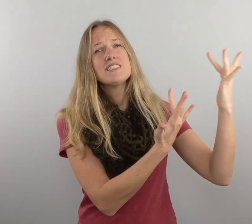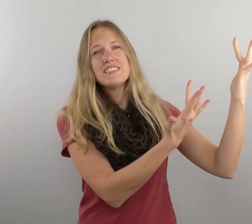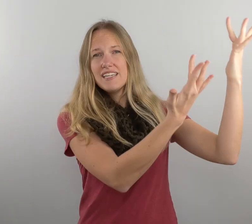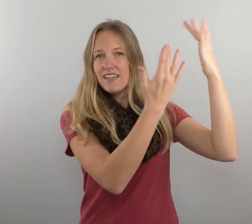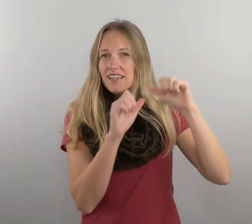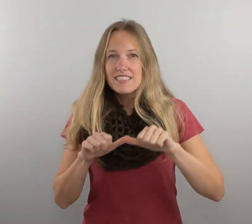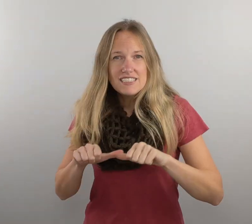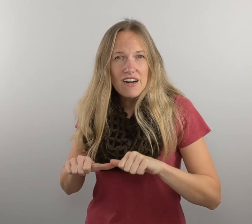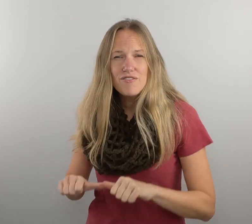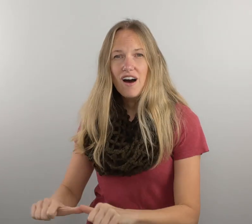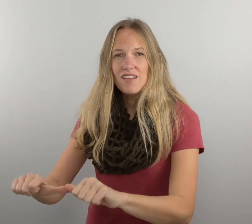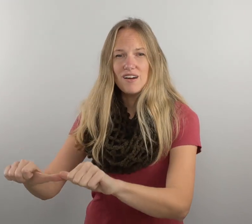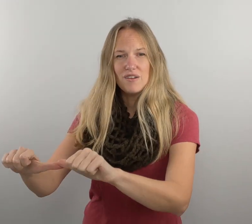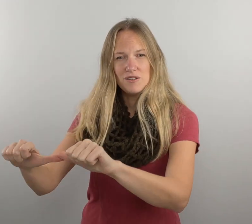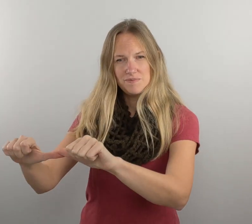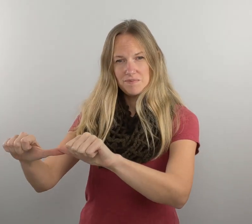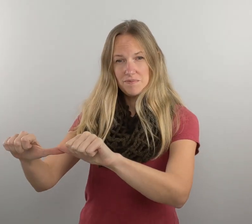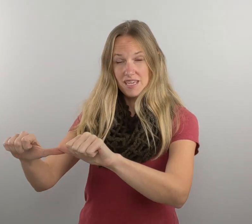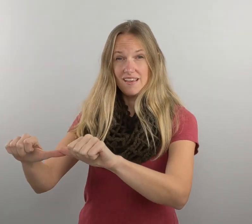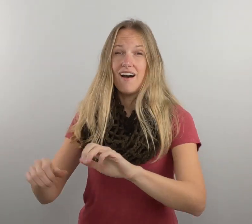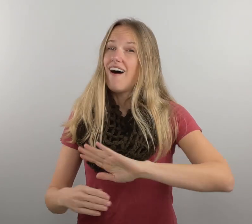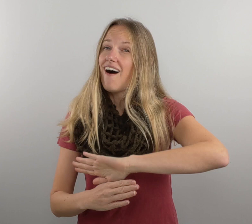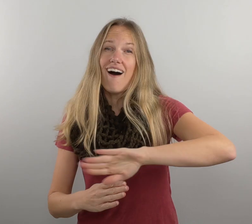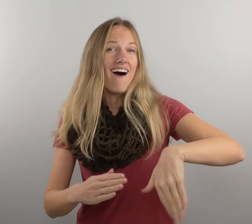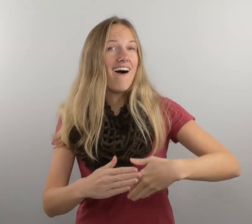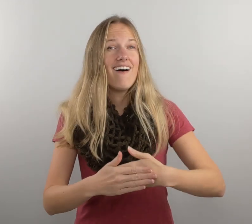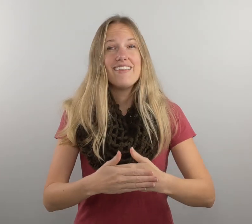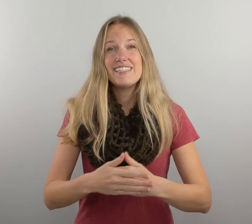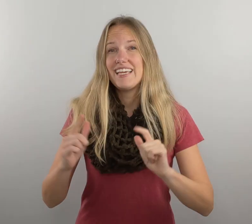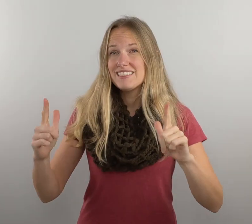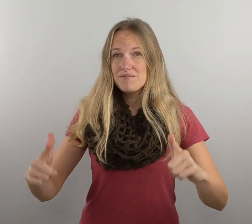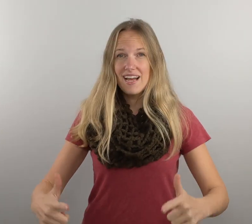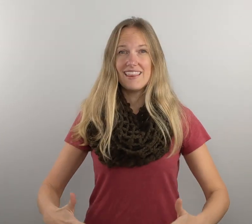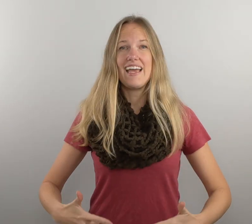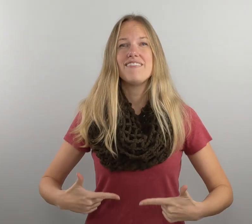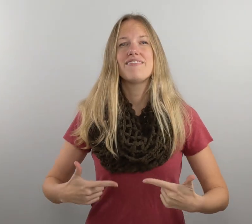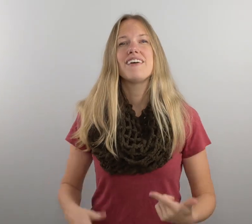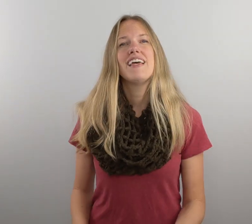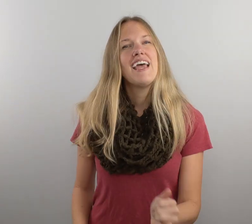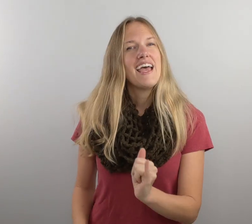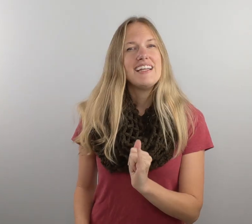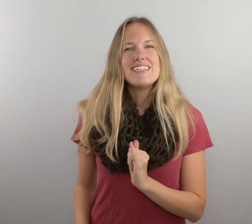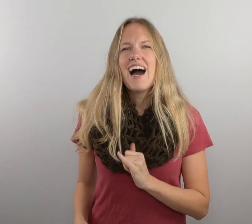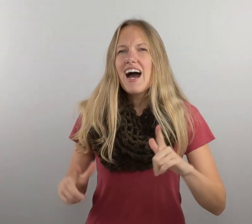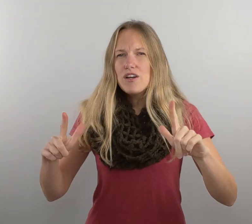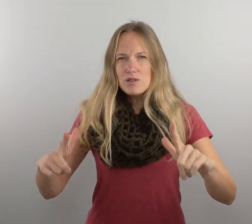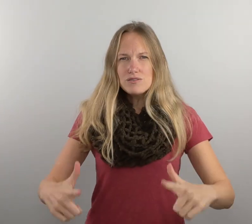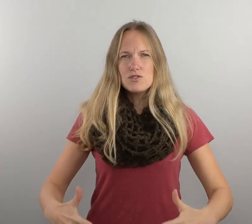mercy shall follow me all the days of my life, and I will